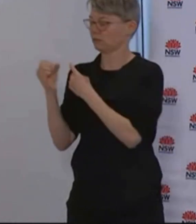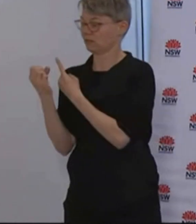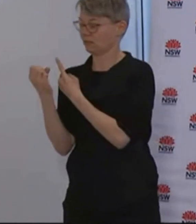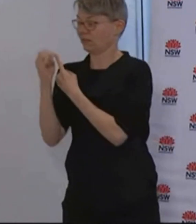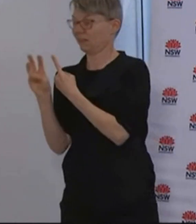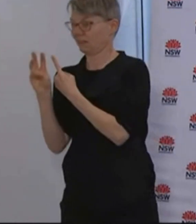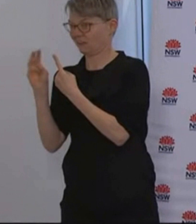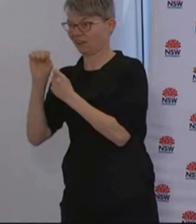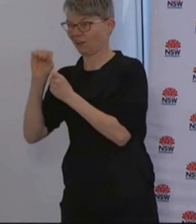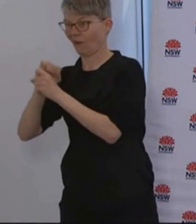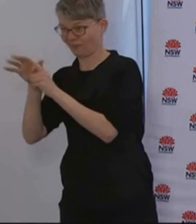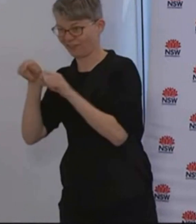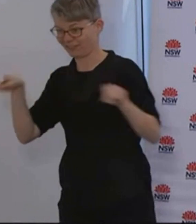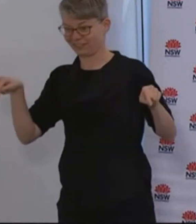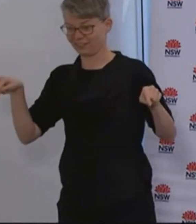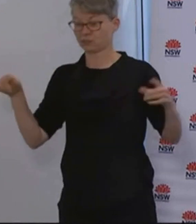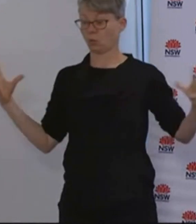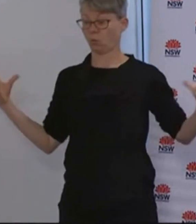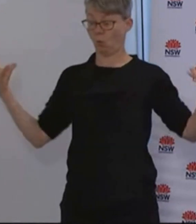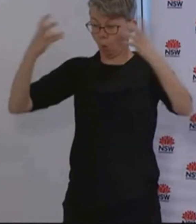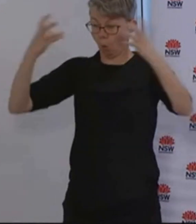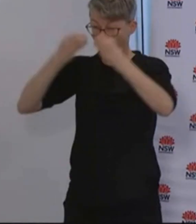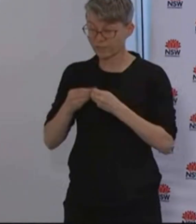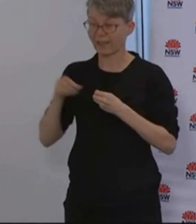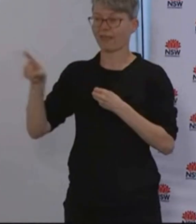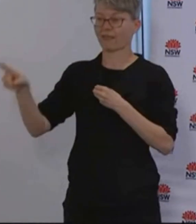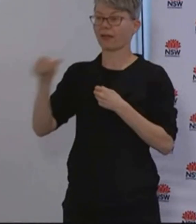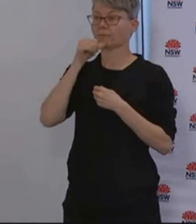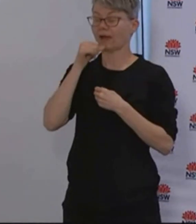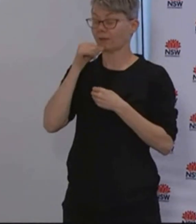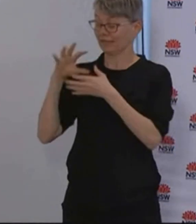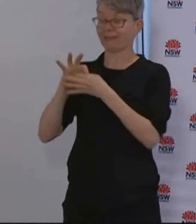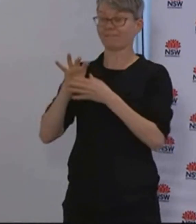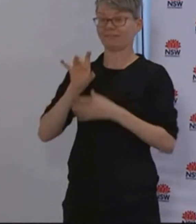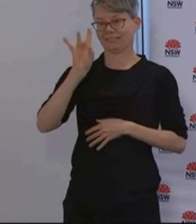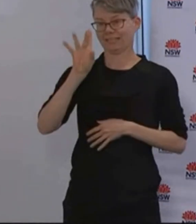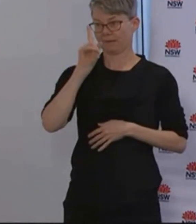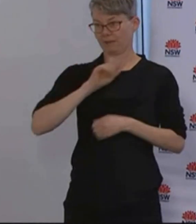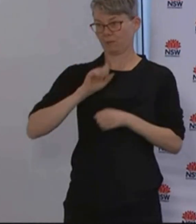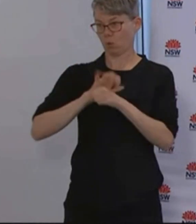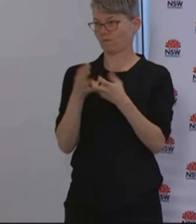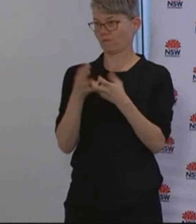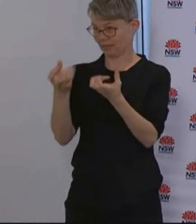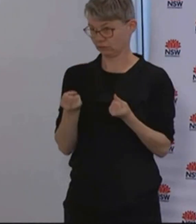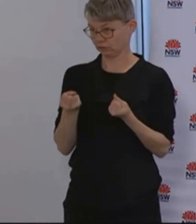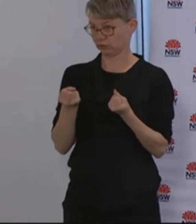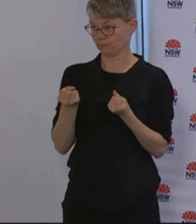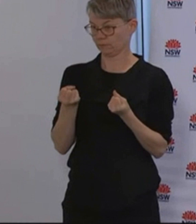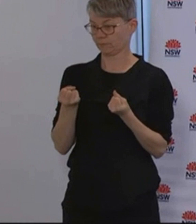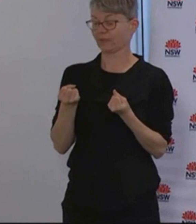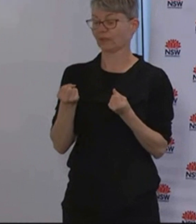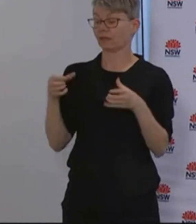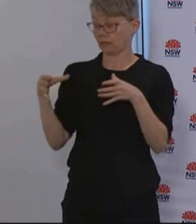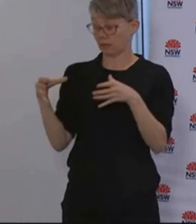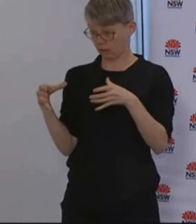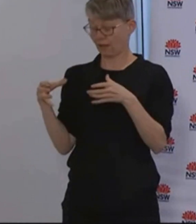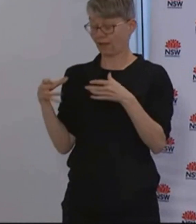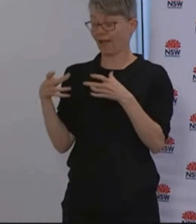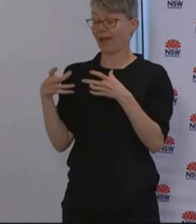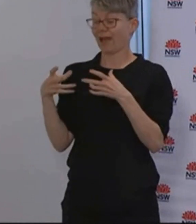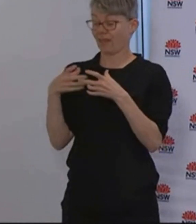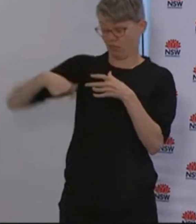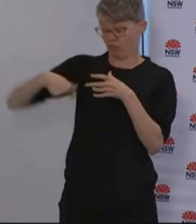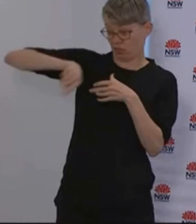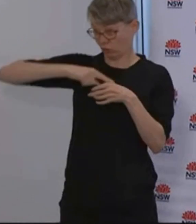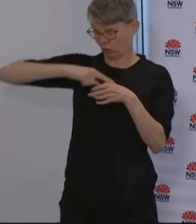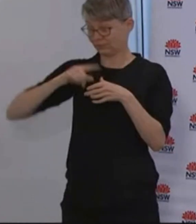at the Crossroads Hotel, we've got 10 linked to that, and then another 11 linked